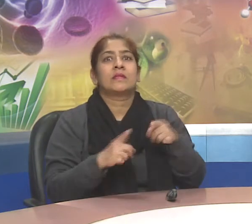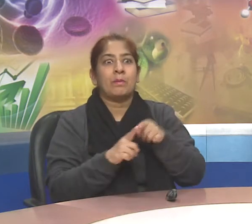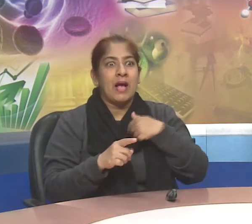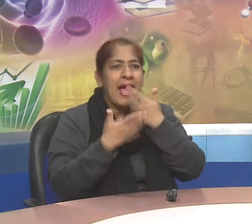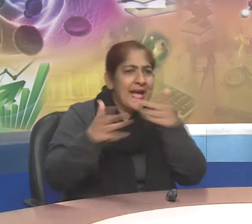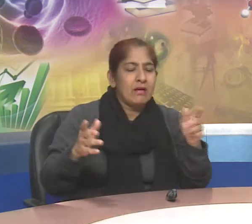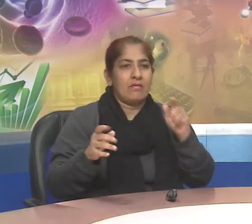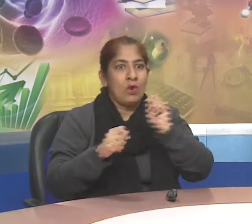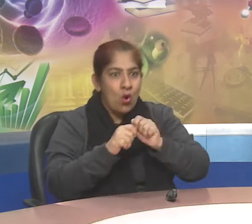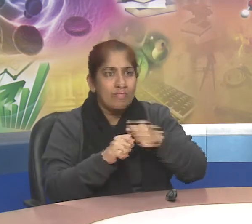profit.